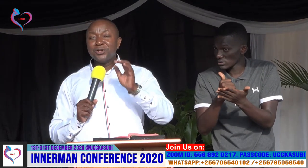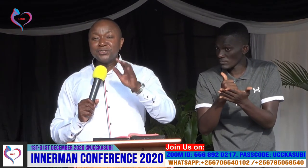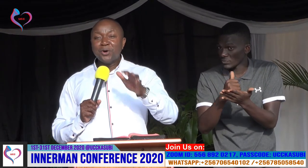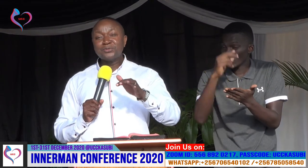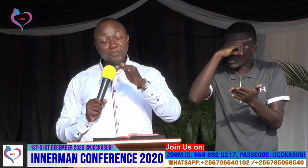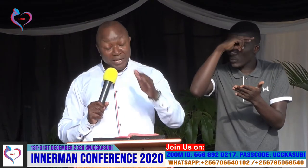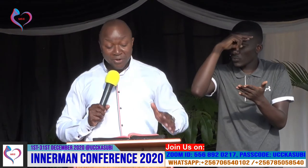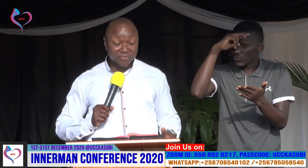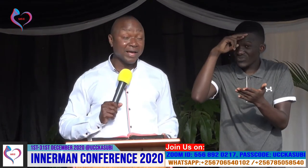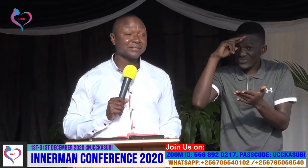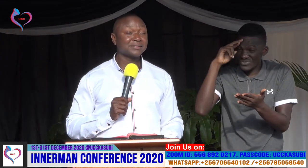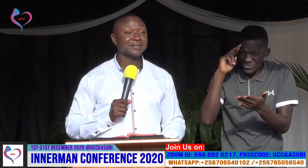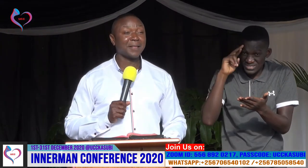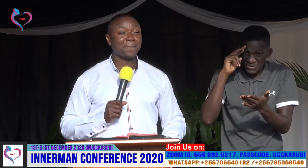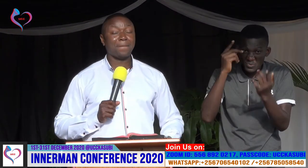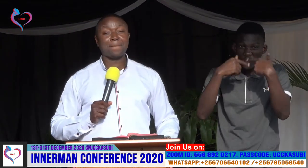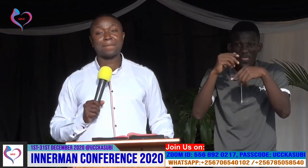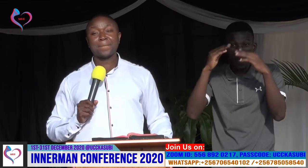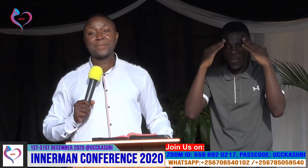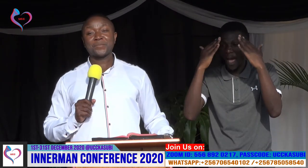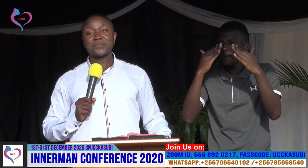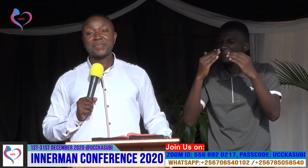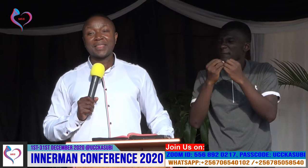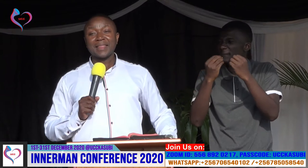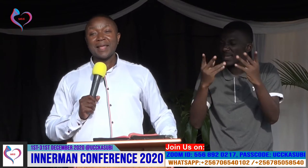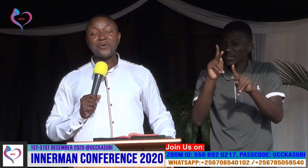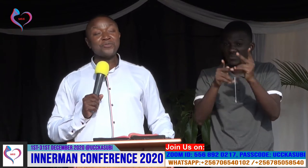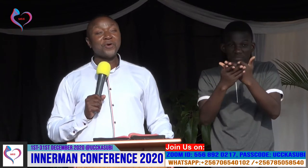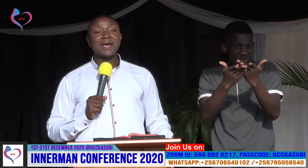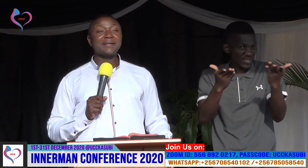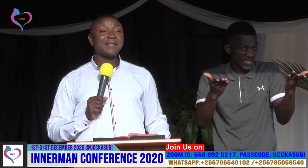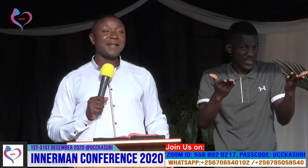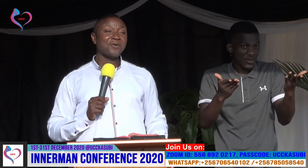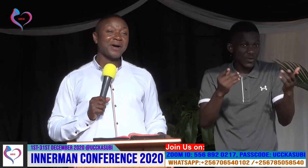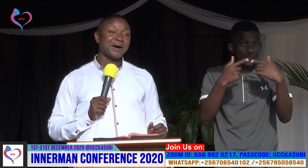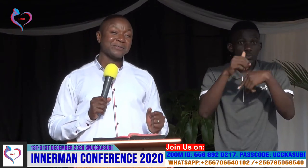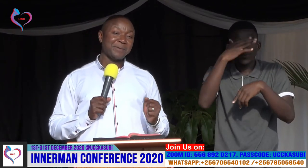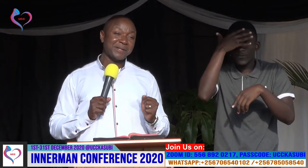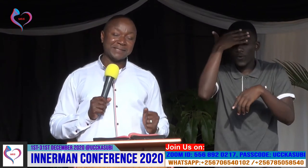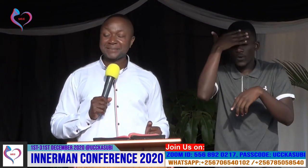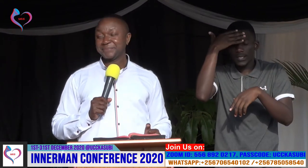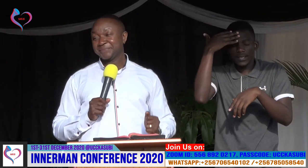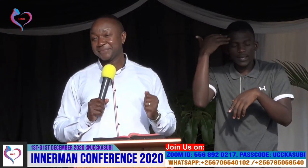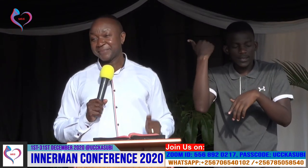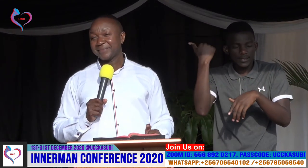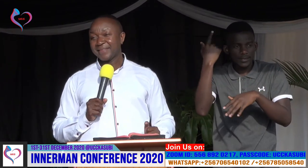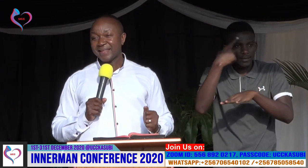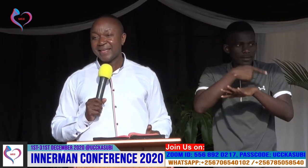reasons not known to many of us, we forget the day of